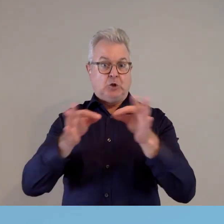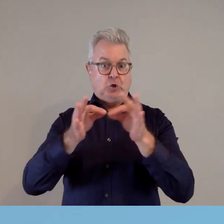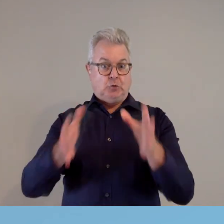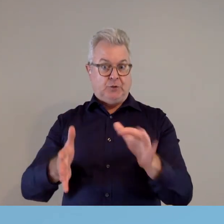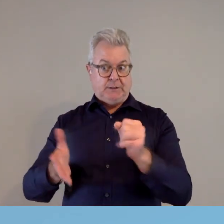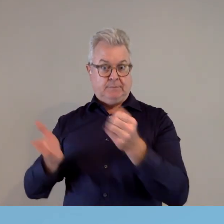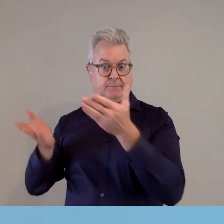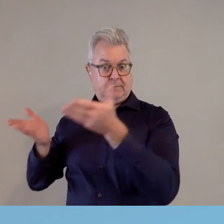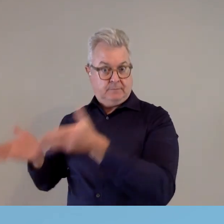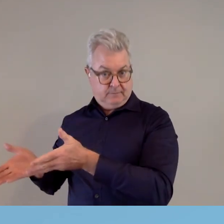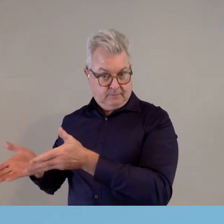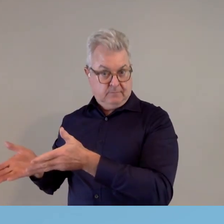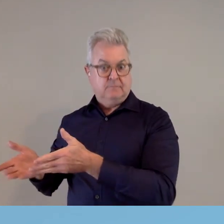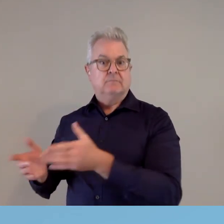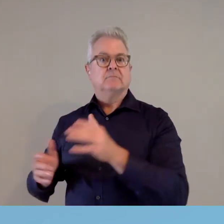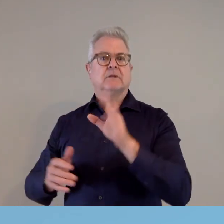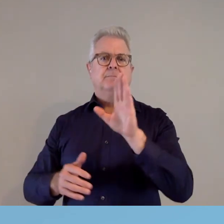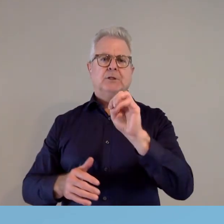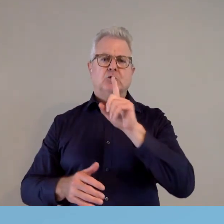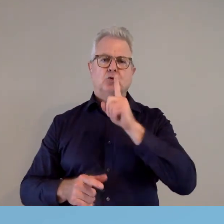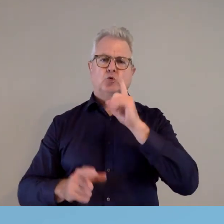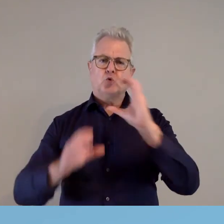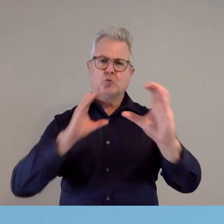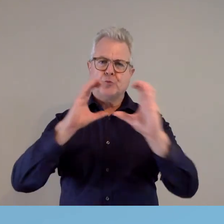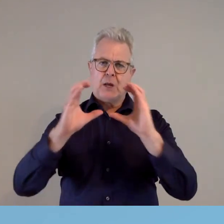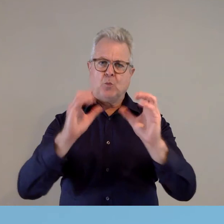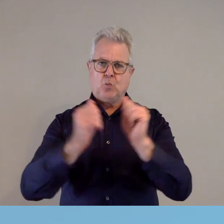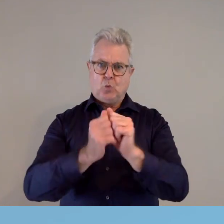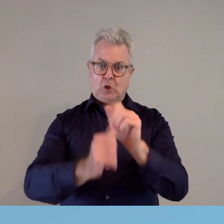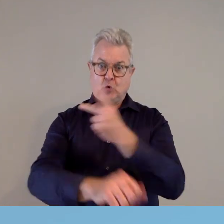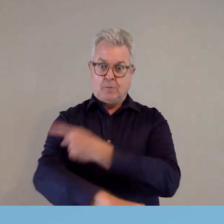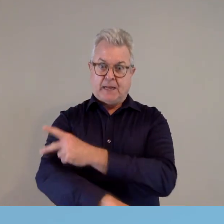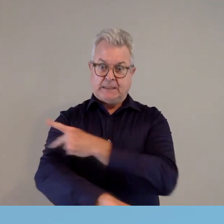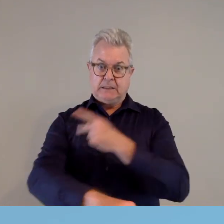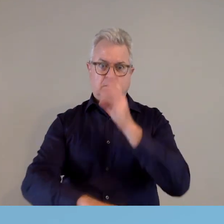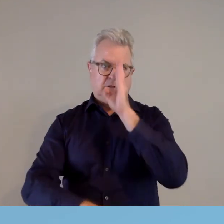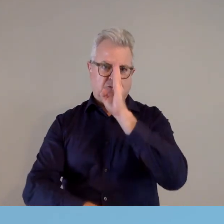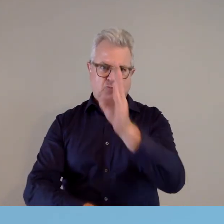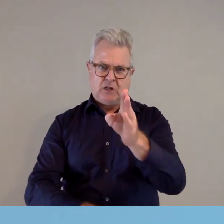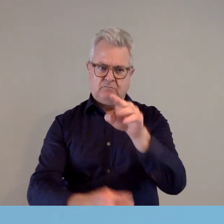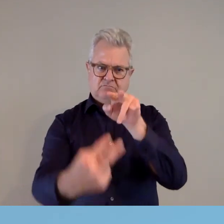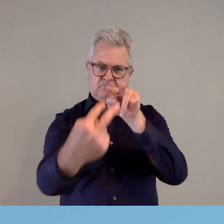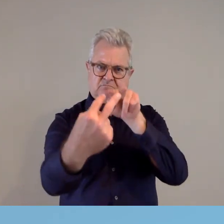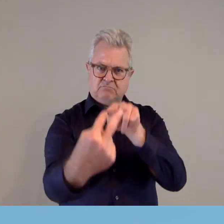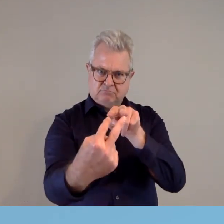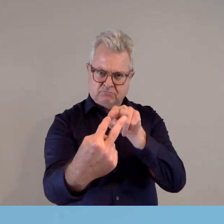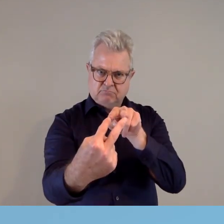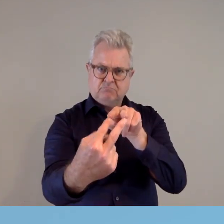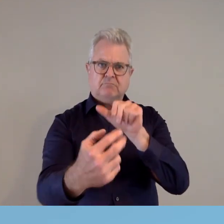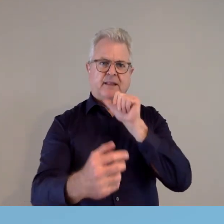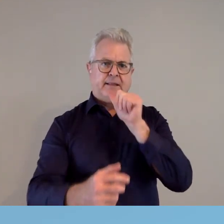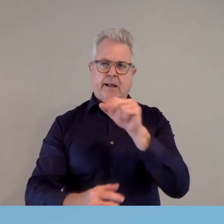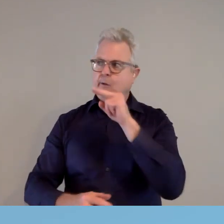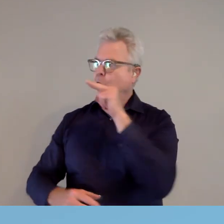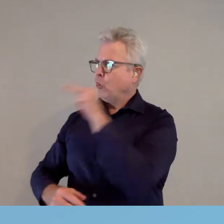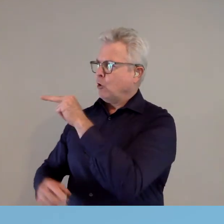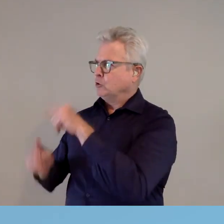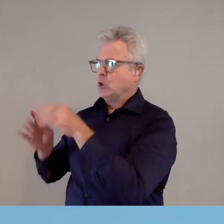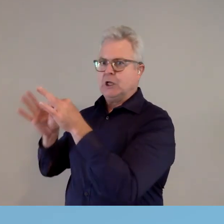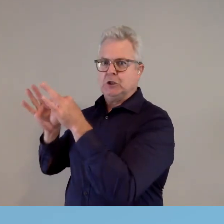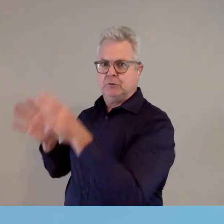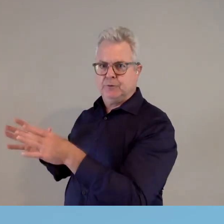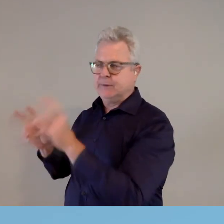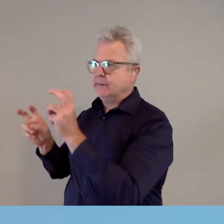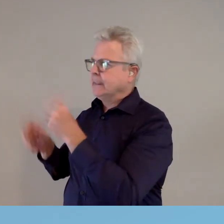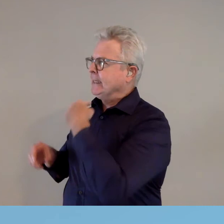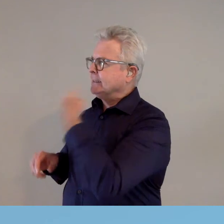Even if there is a sign language interpreter there, please be sure to communicate directly with the deaf or hard of hearing patient. Do not look